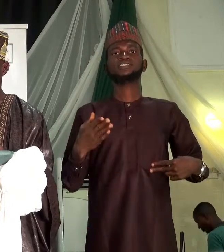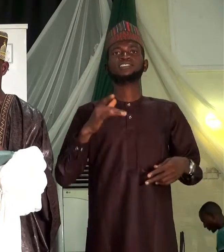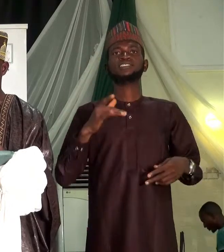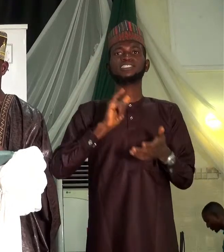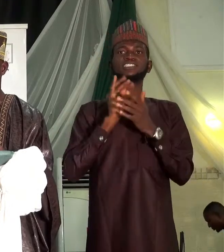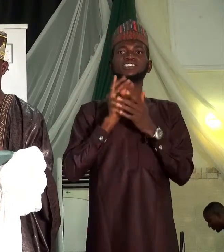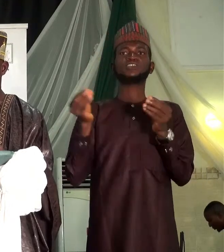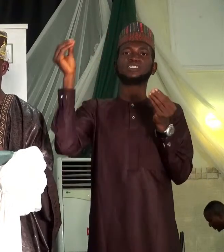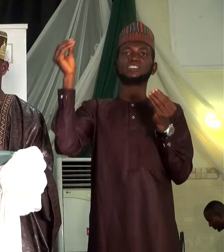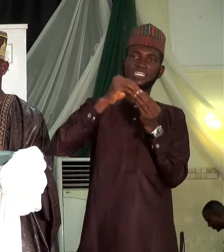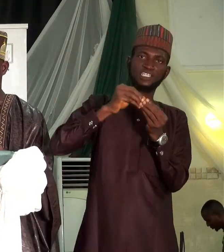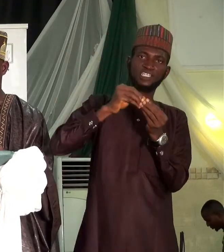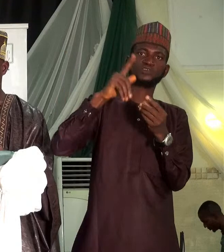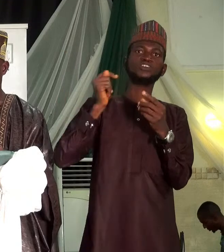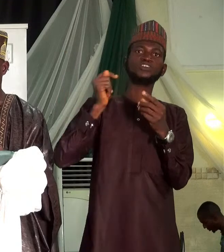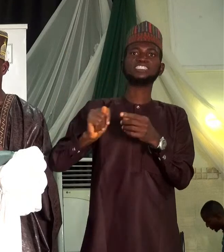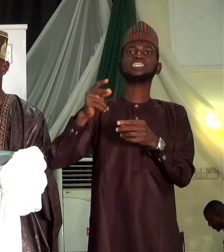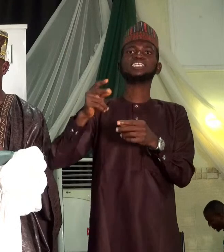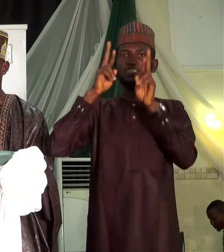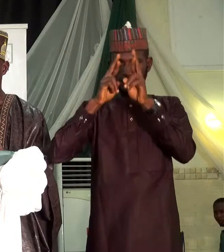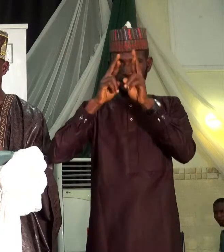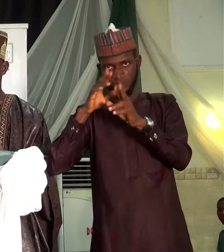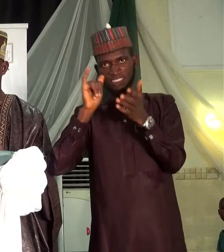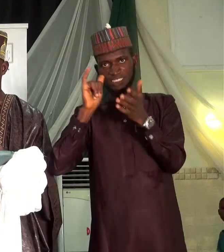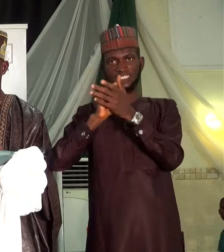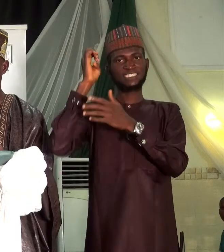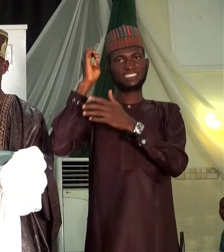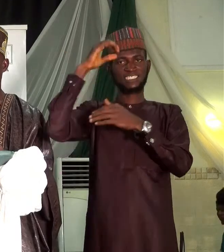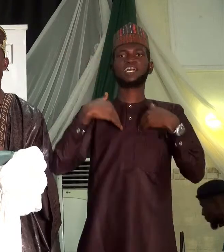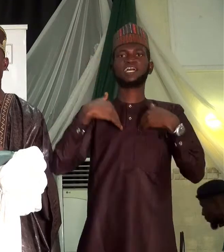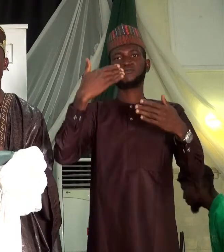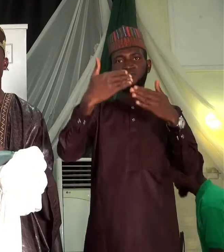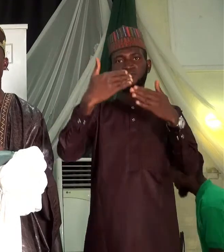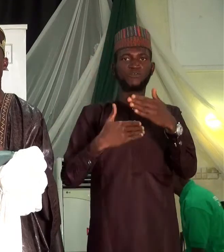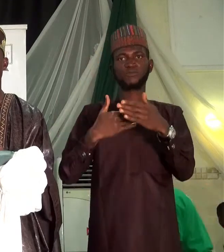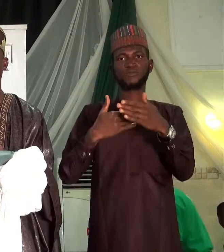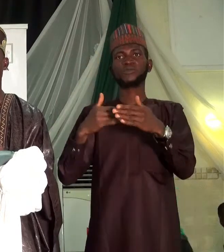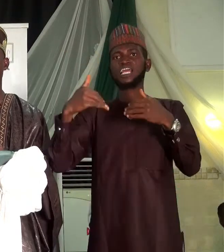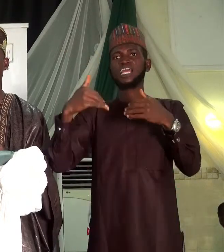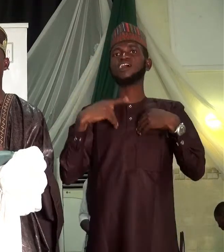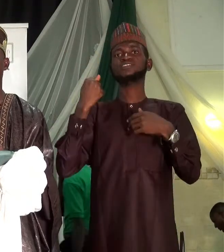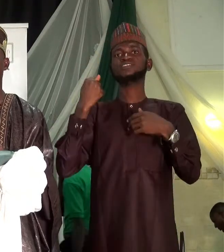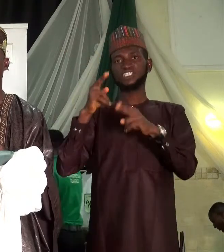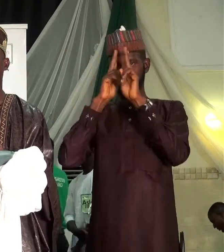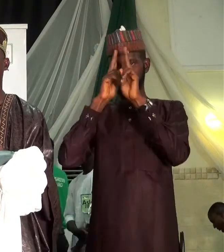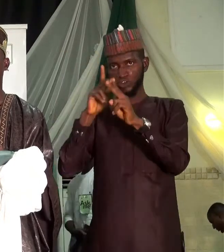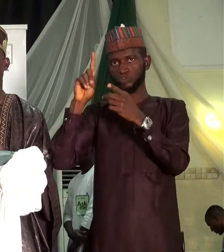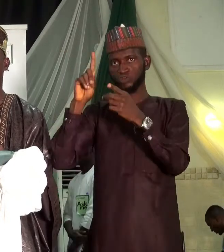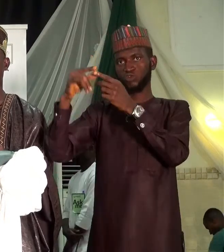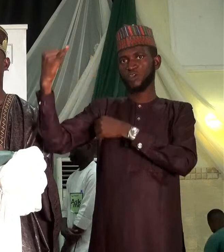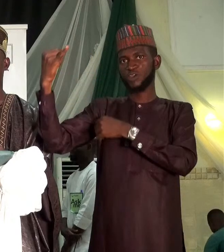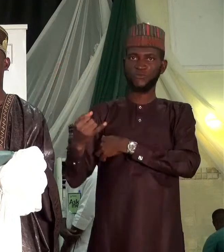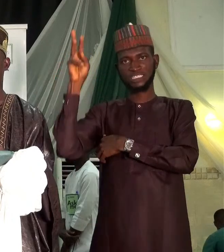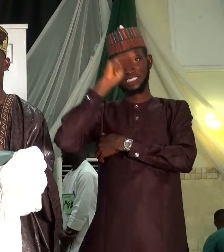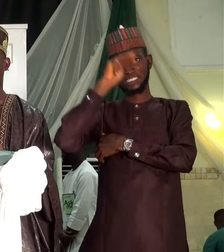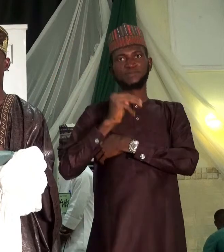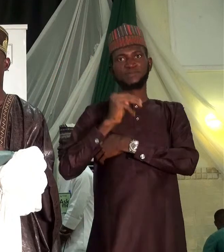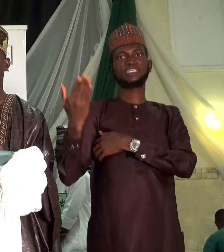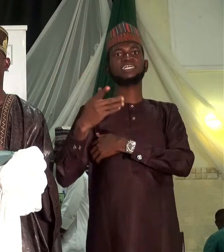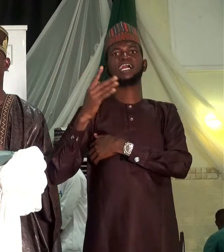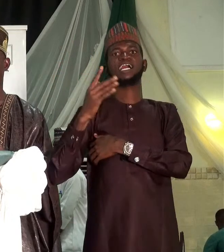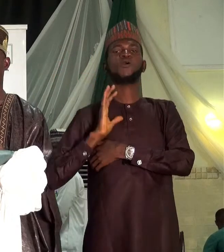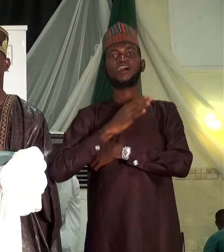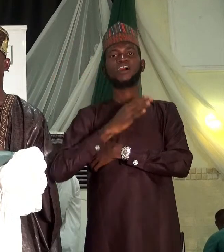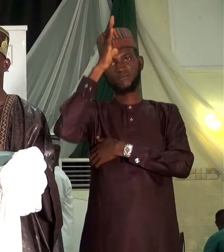to the feathers on his hat. And I have the honor of inviting here our father in